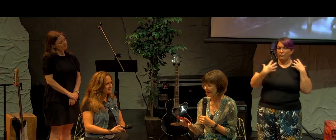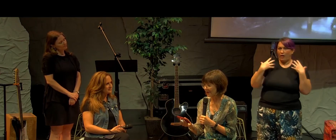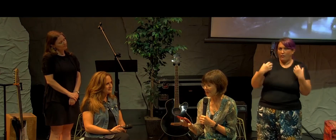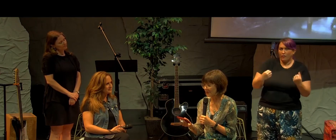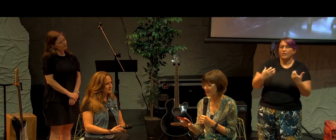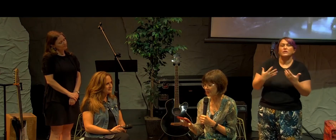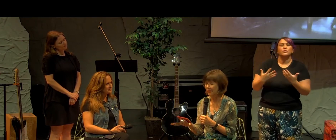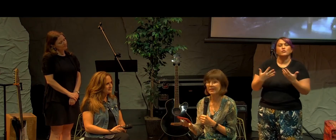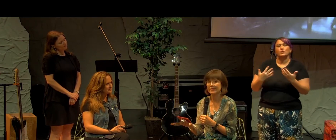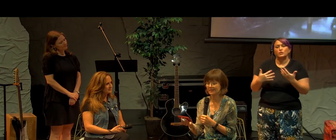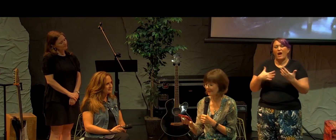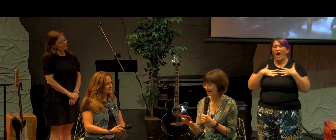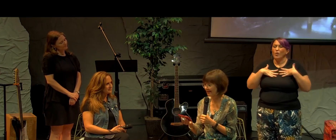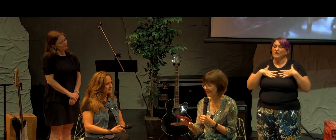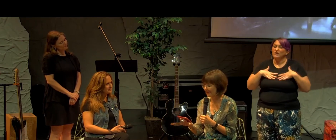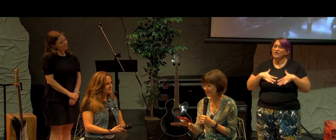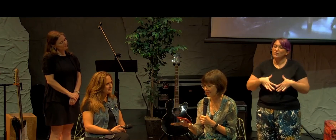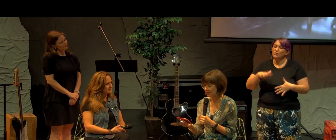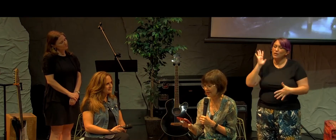and I was depressed.